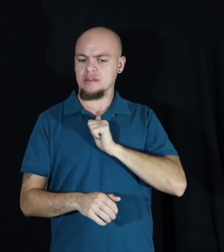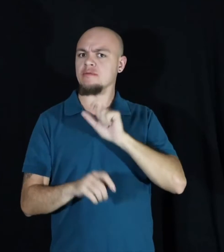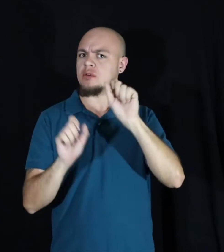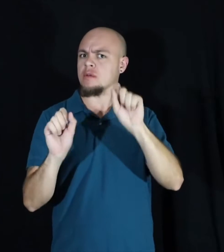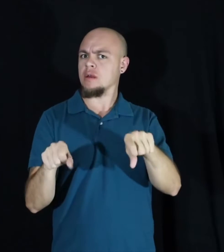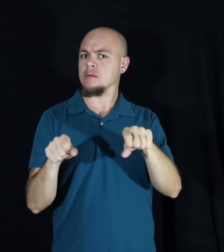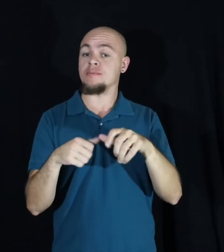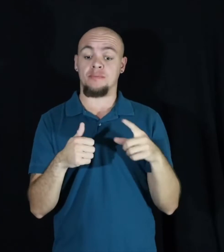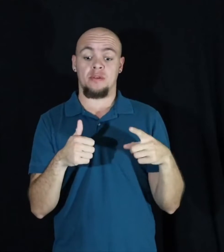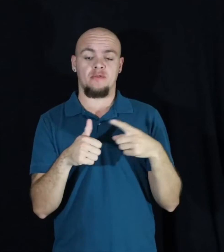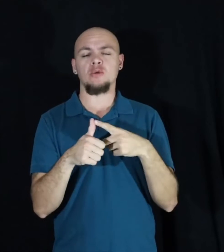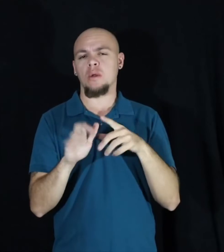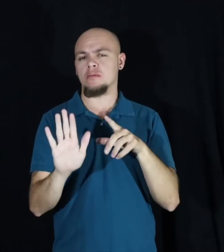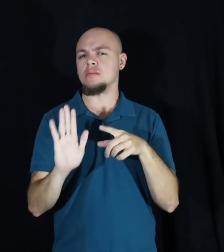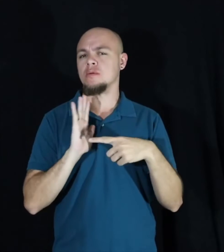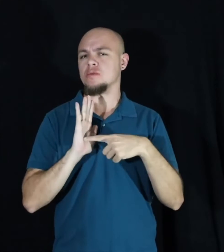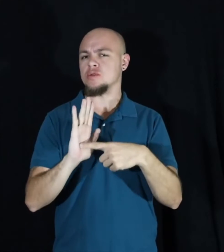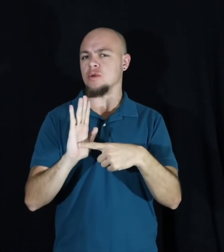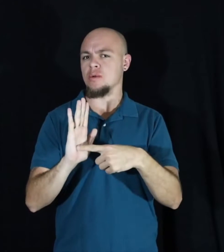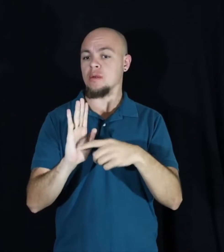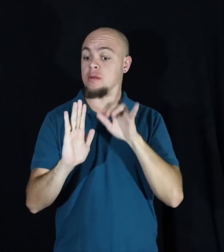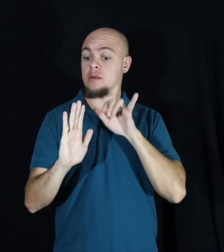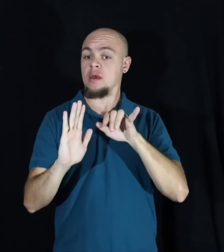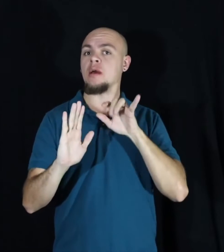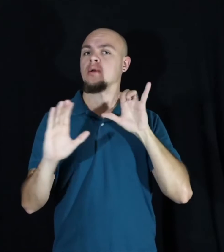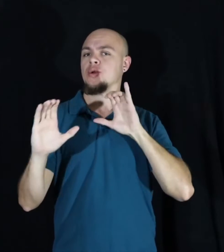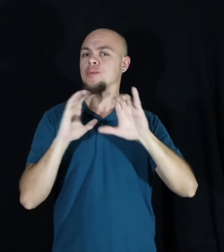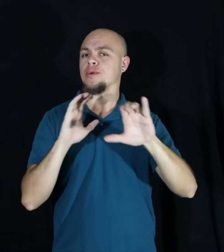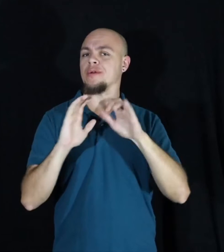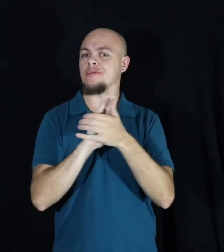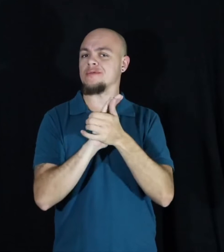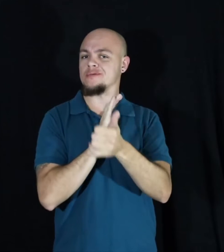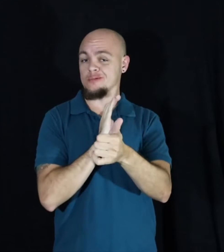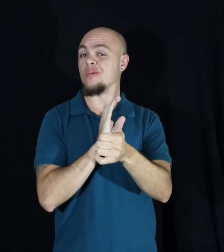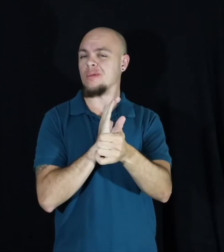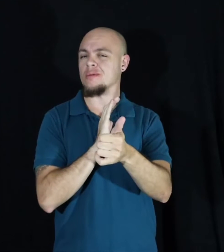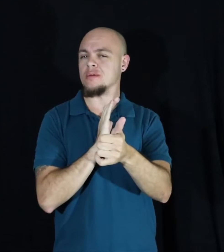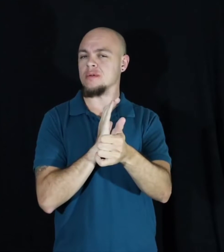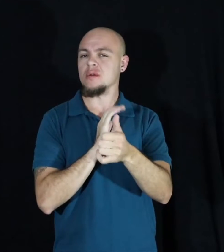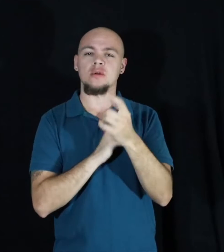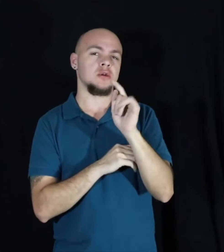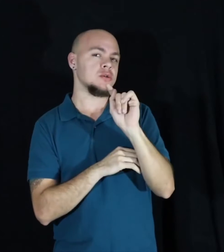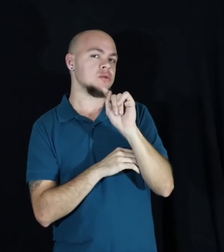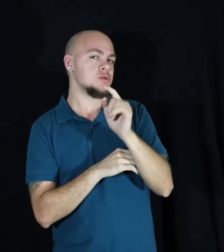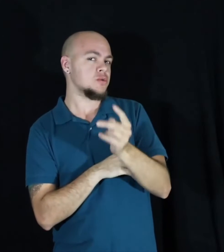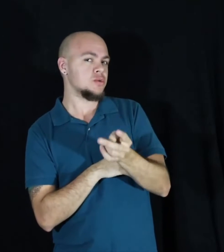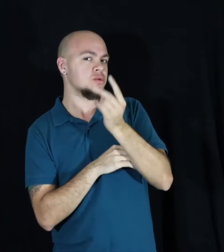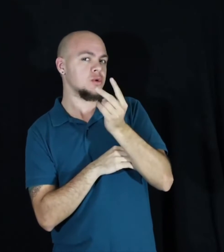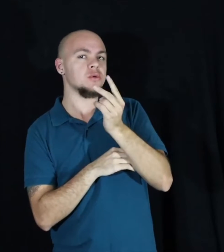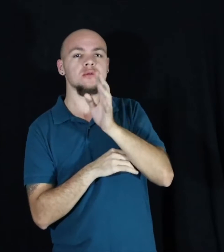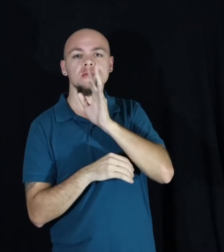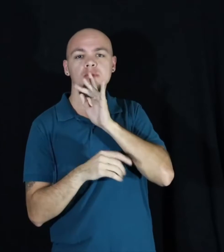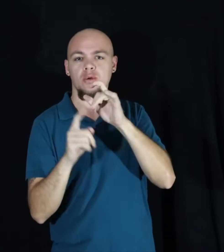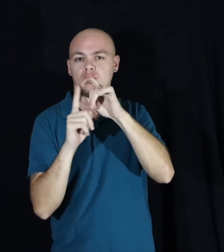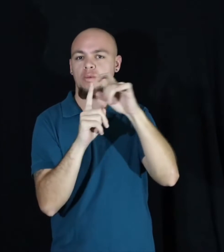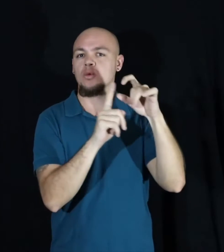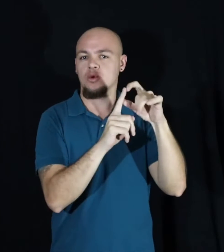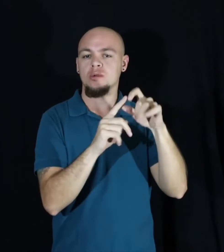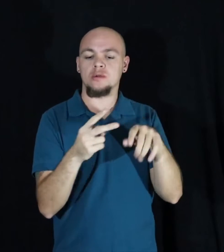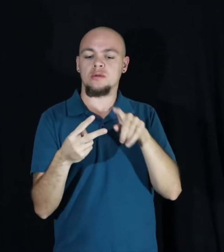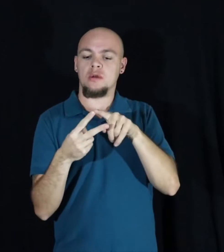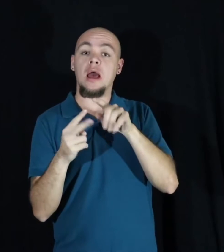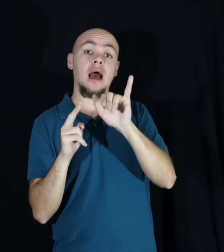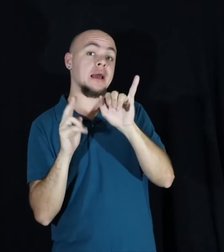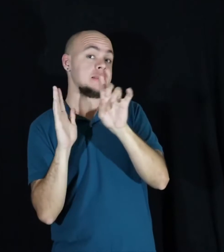Today I'm going to show you this powerful communicative tool, along with two spoken word pieces. My first piece, The Identity Thief,